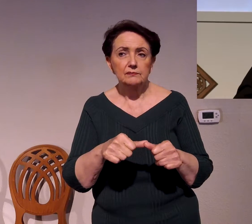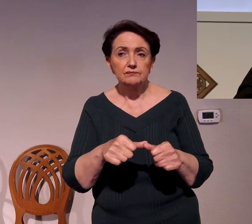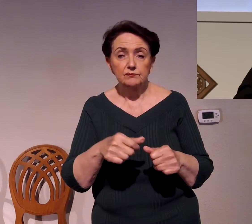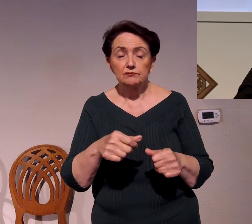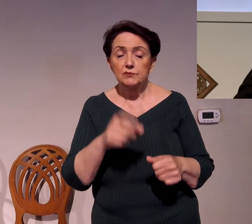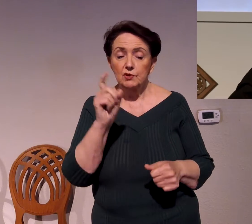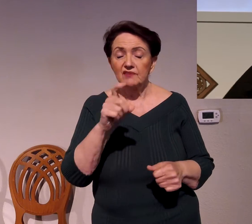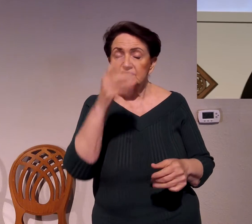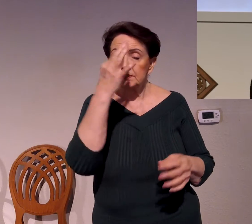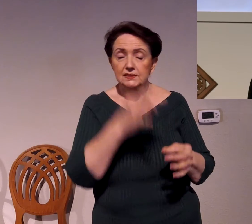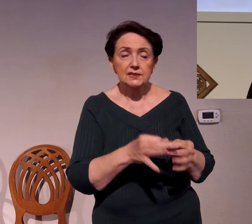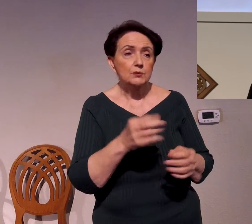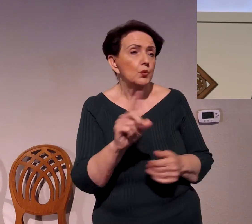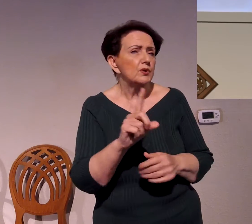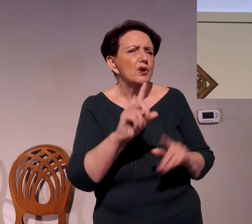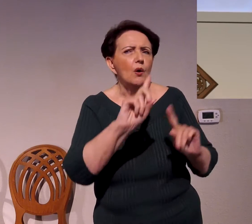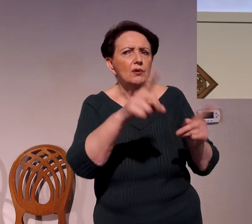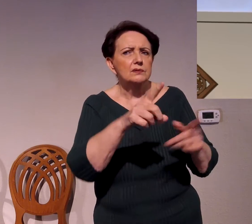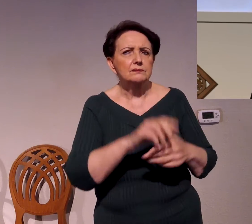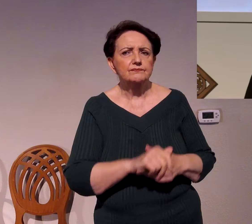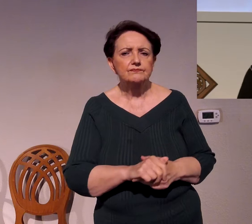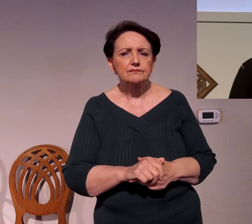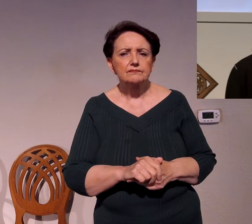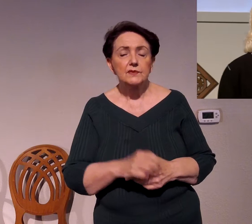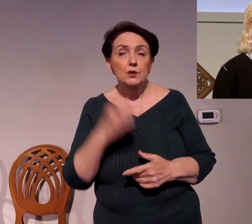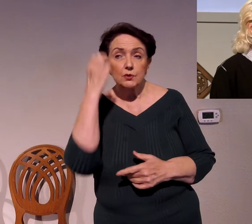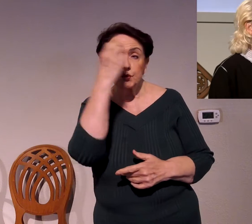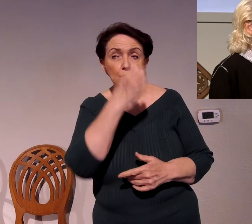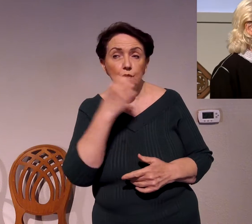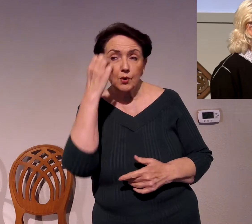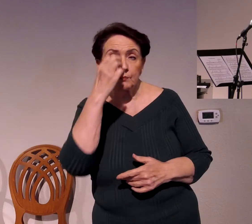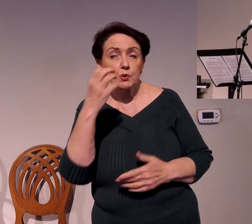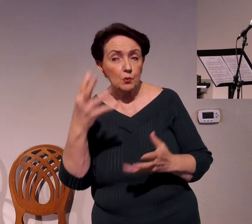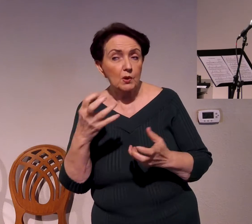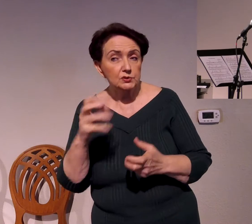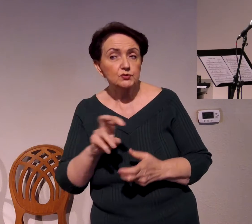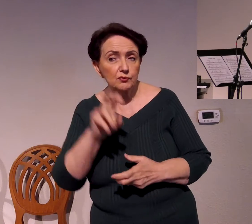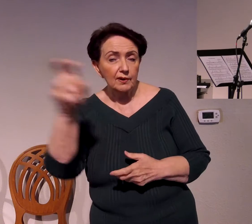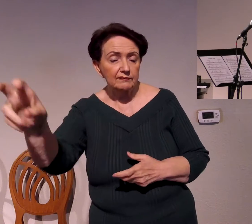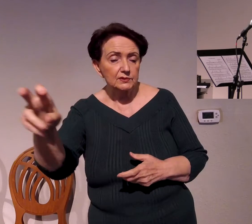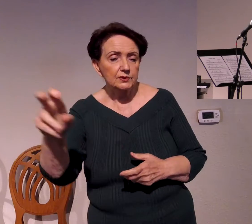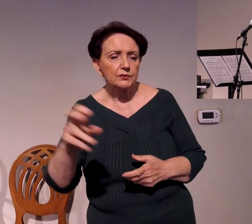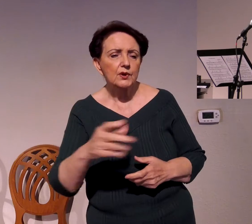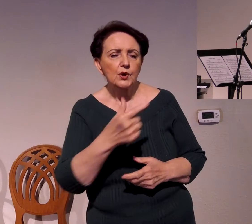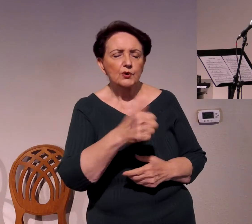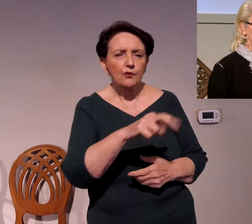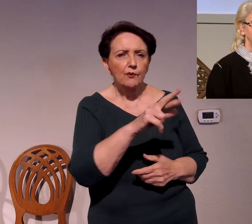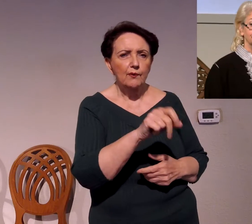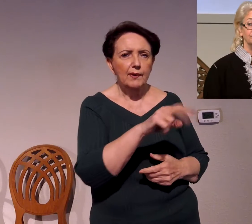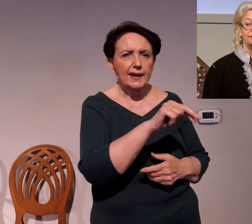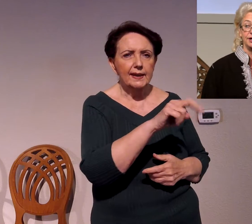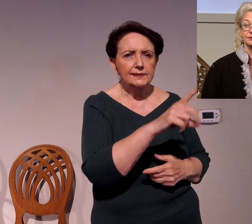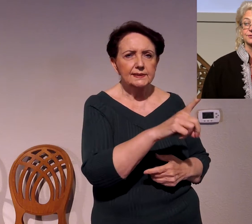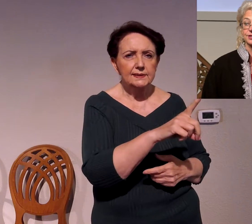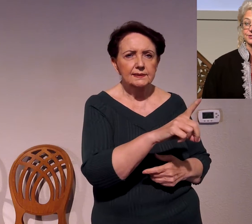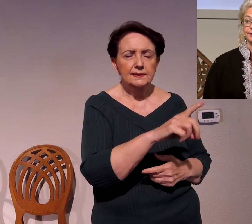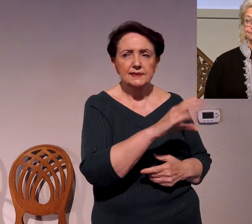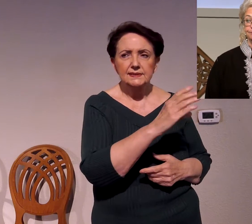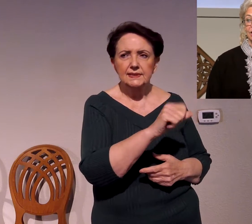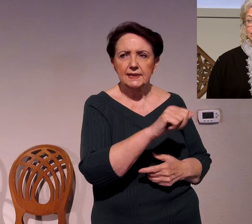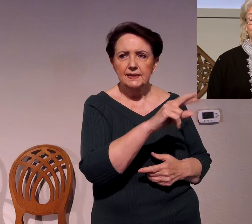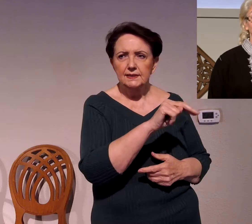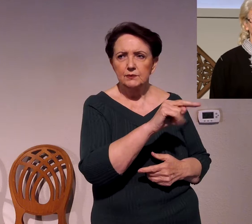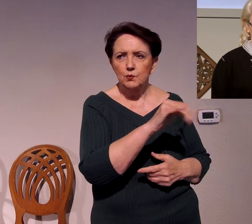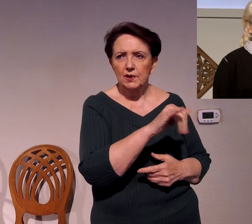going, right? If you're going to travel to Europe or you're going to travel to the Grand Canyon, that requires very different things, doesn't